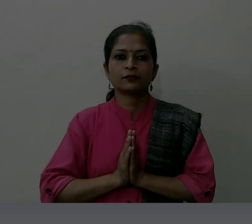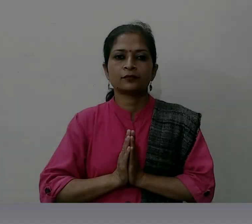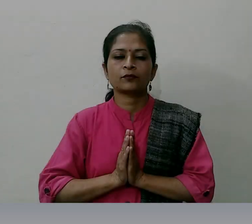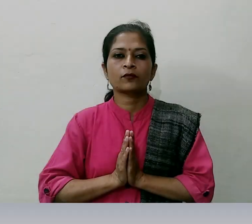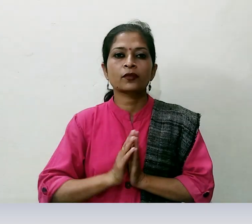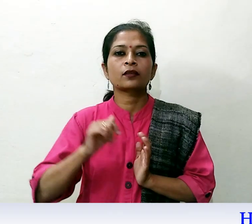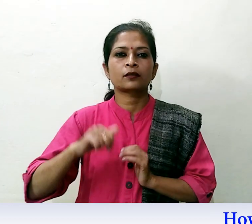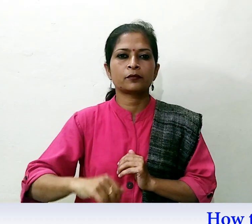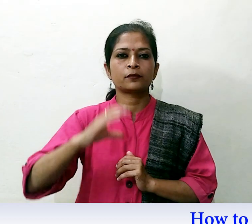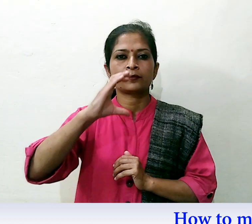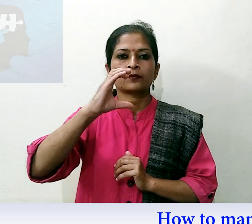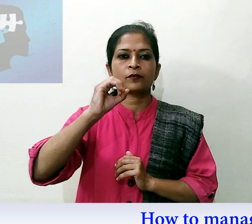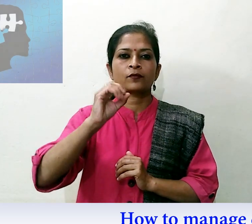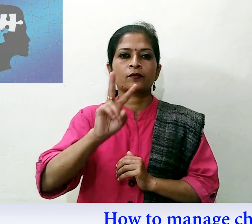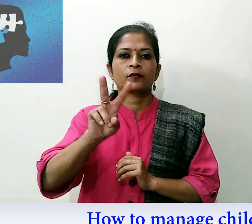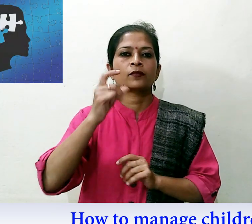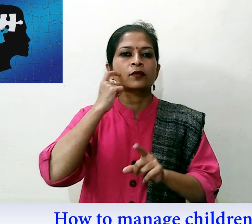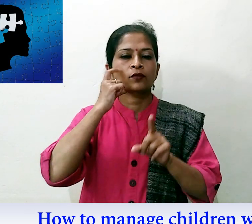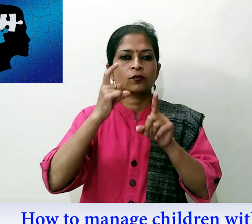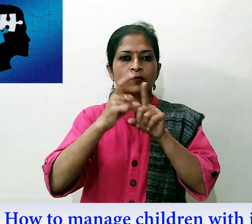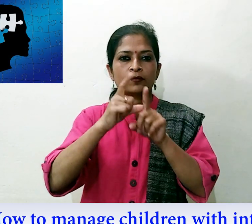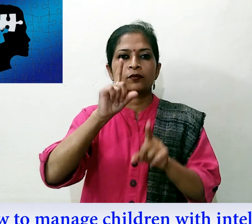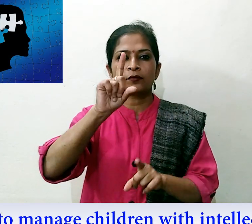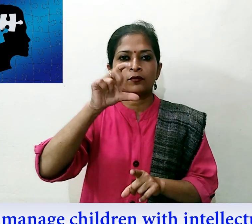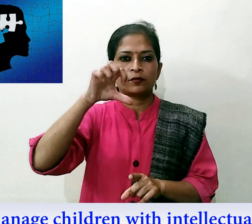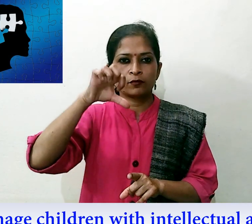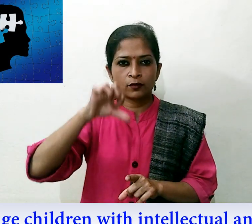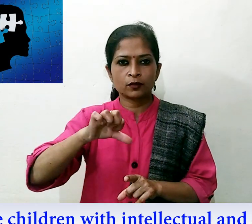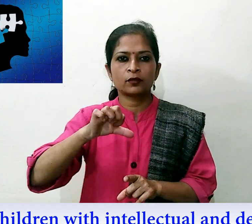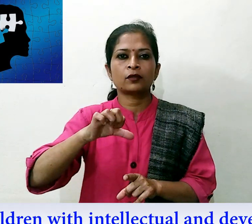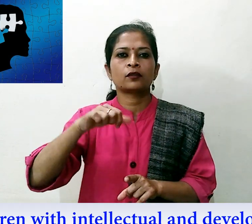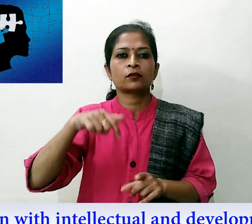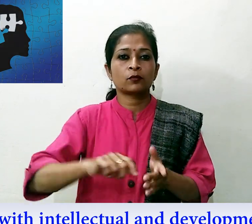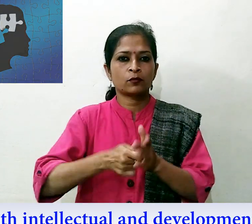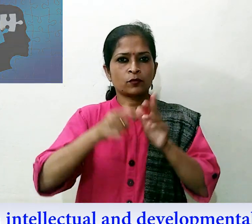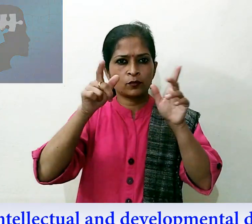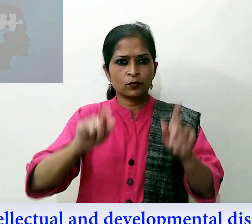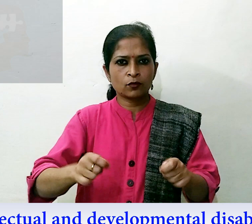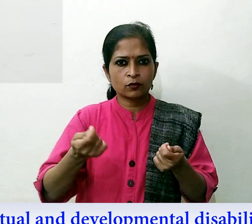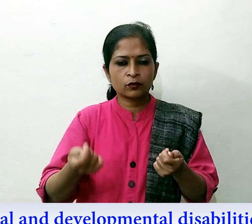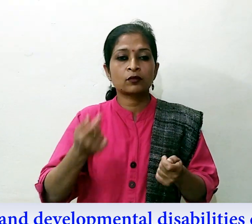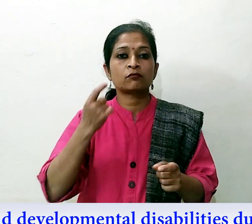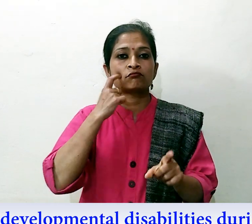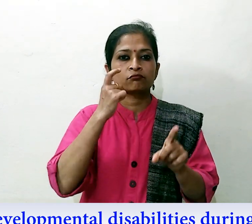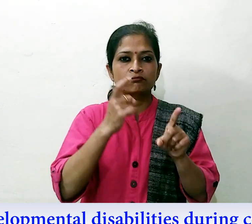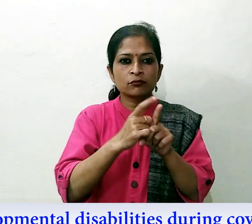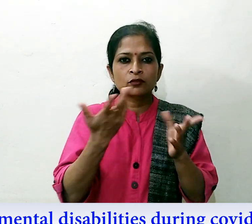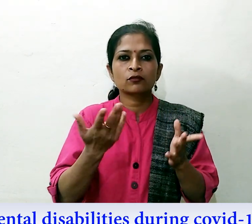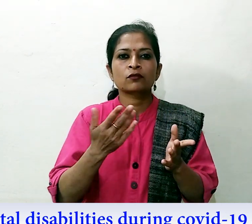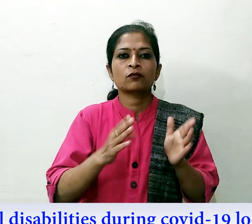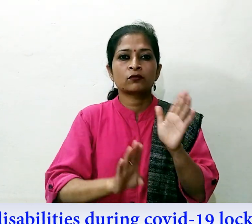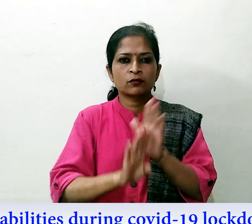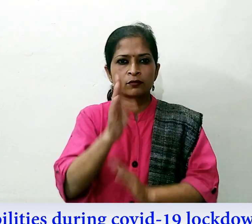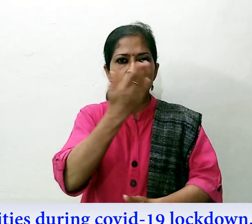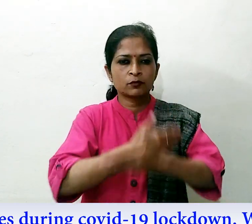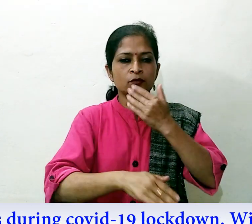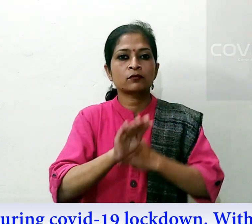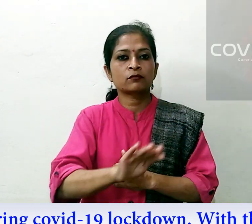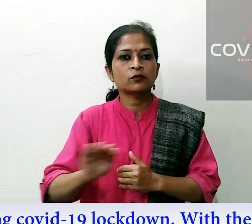How to manage children with intellectual and developmental disabilities during COVID-19 lockdown. With the increasing number